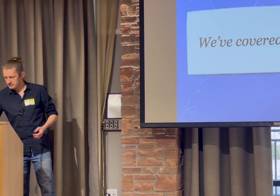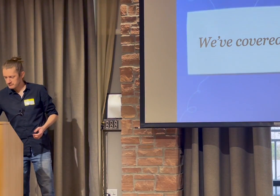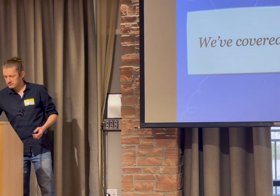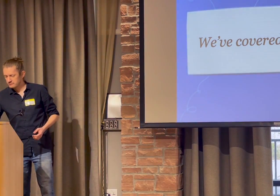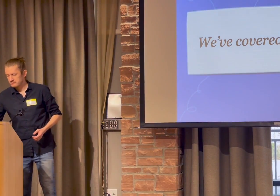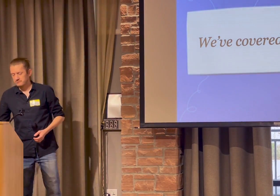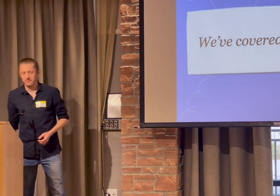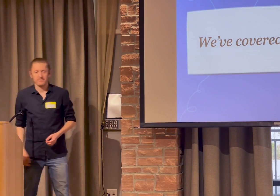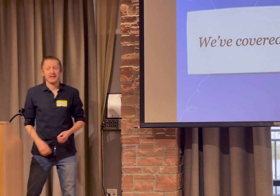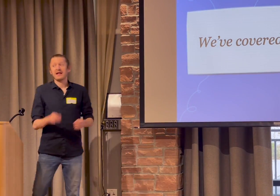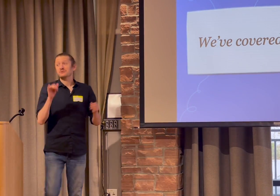friend's legal action.